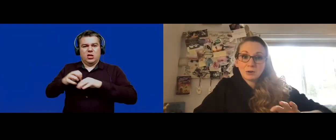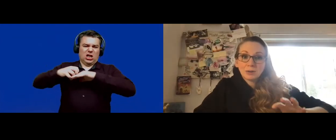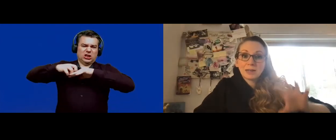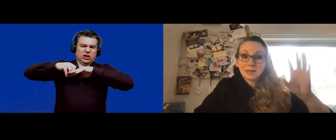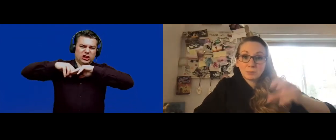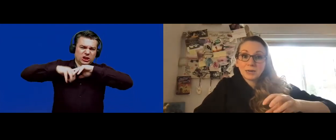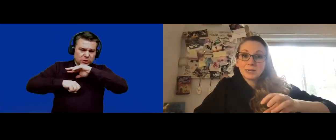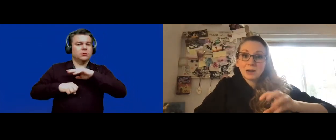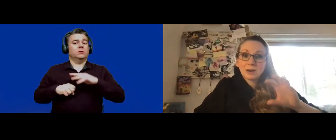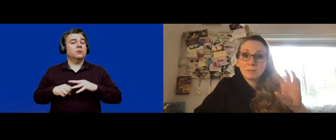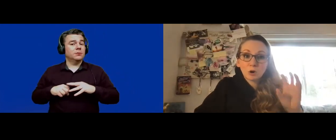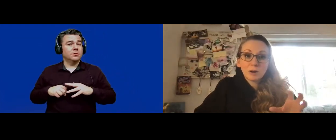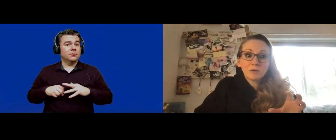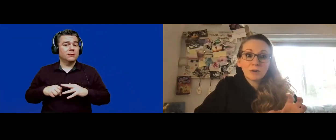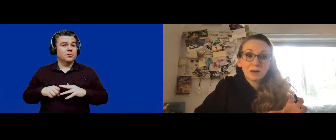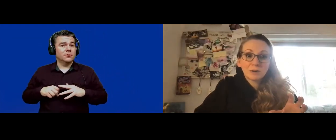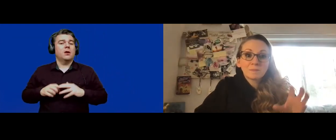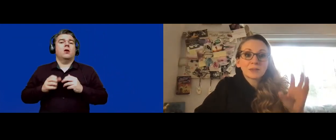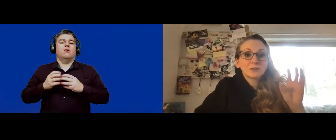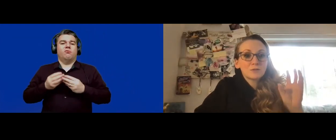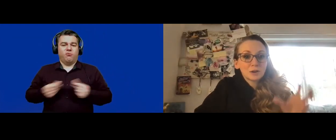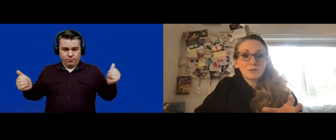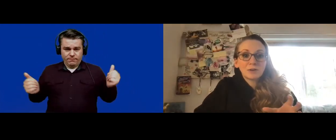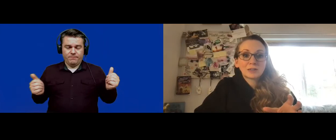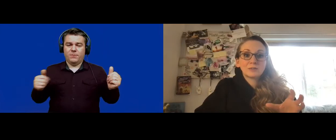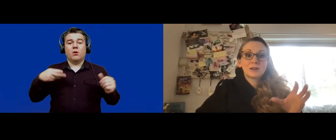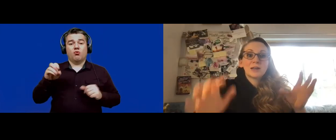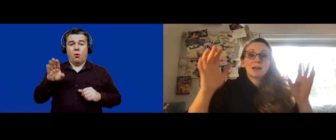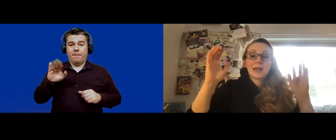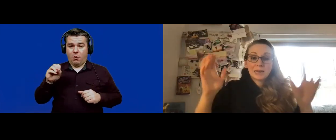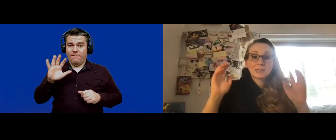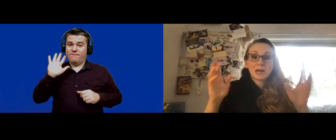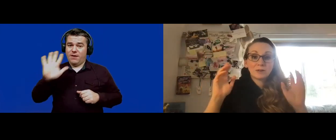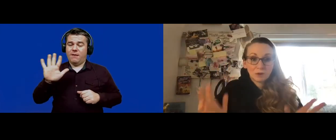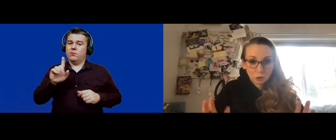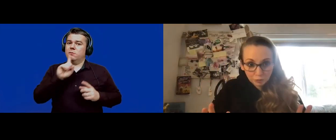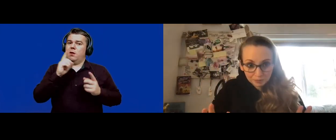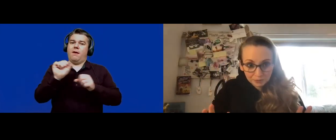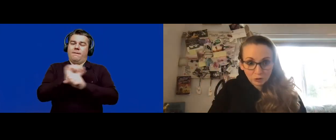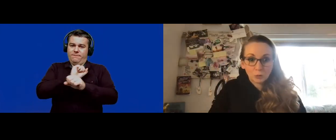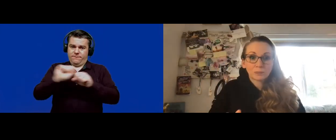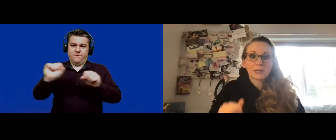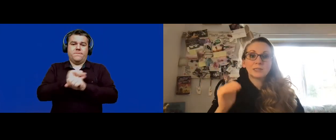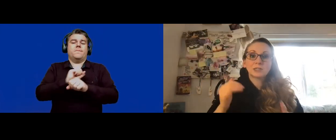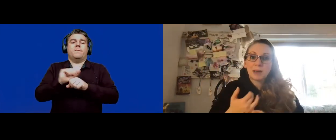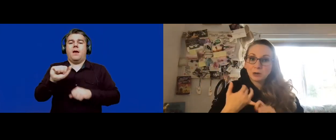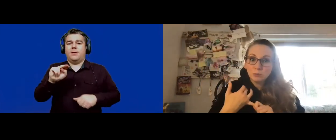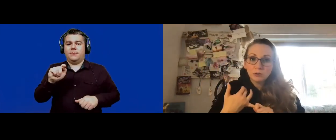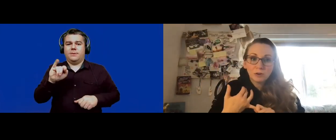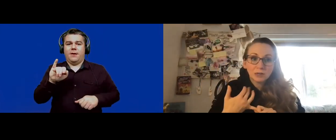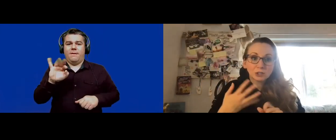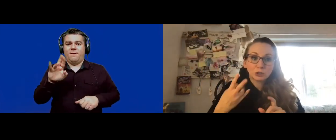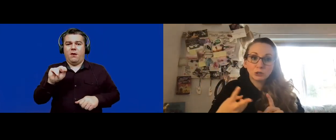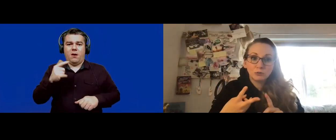down, and they can break it down, and ProBio5 is very effective antifungal. So it does battle